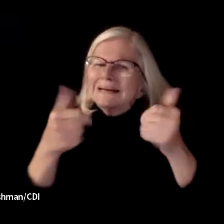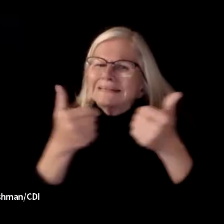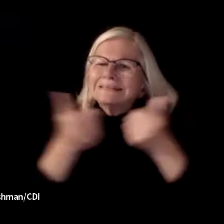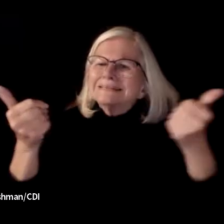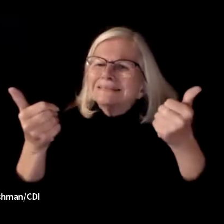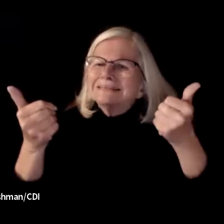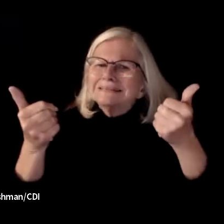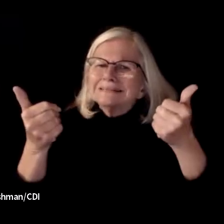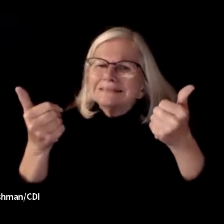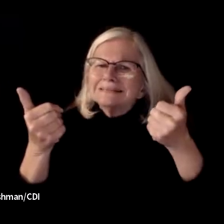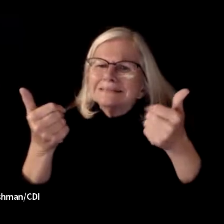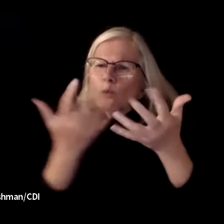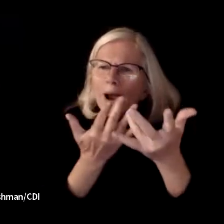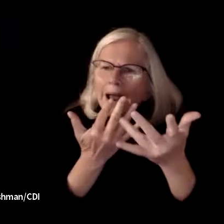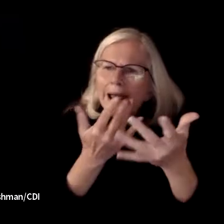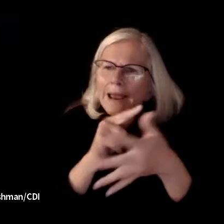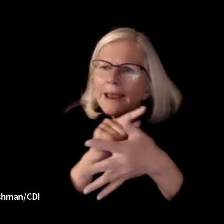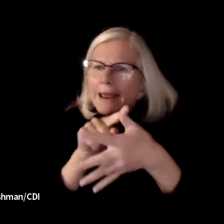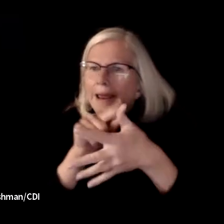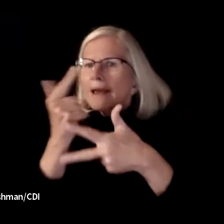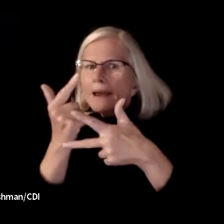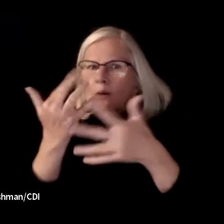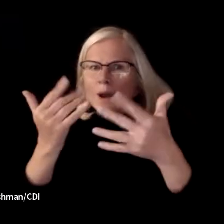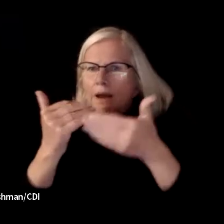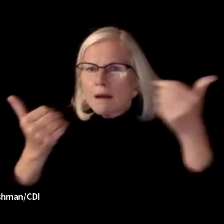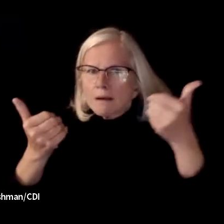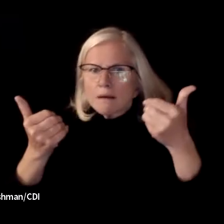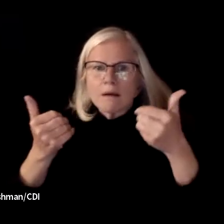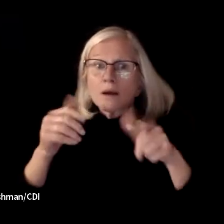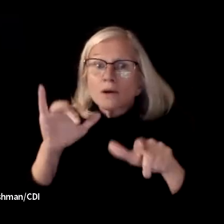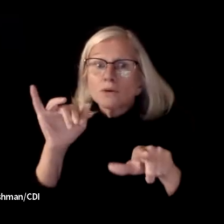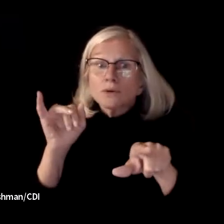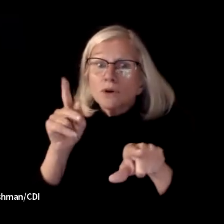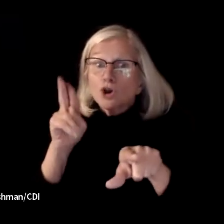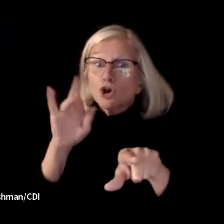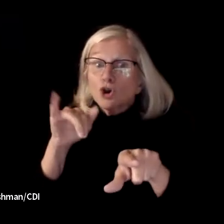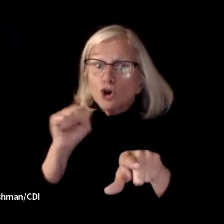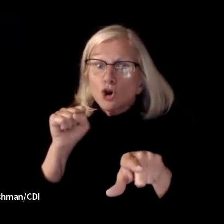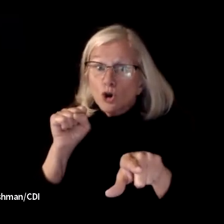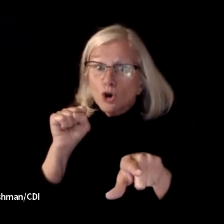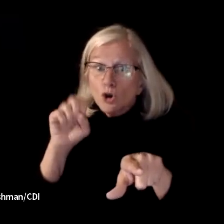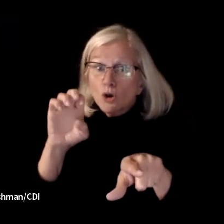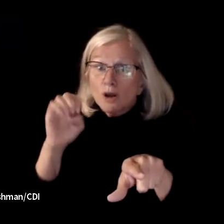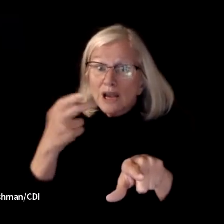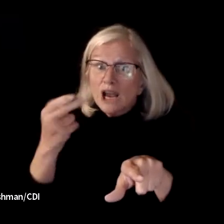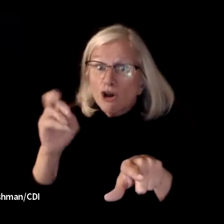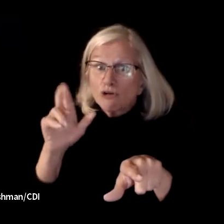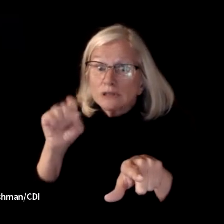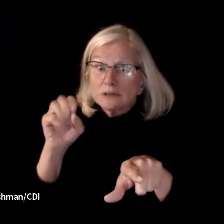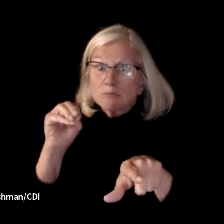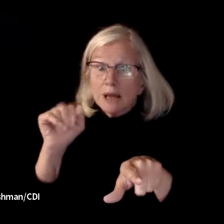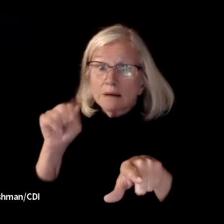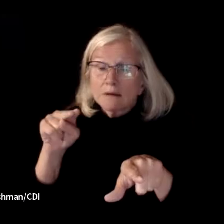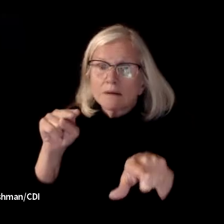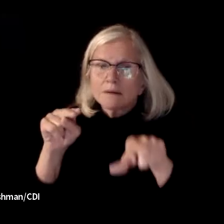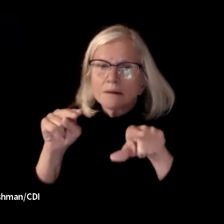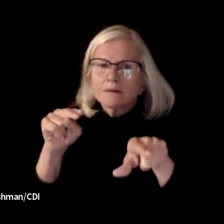Well, I think Chris Ersman is still on the line, and I would like her to chime in here too. This is an area of her expertise.